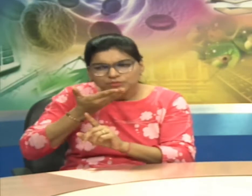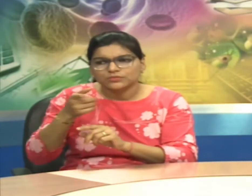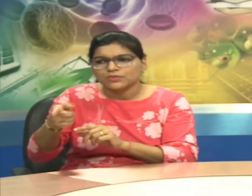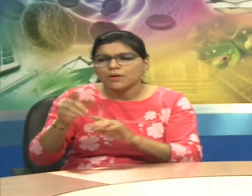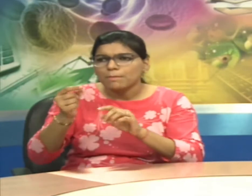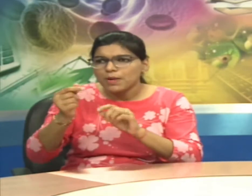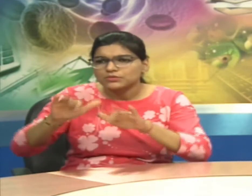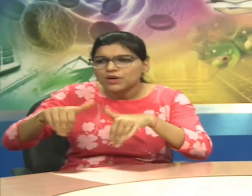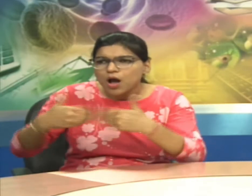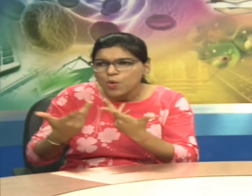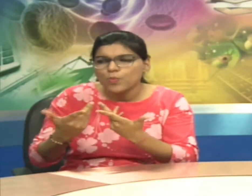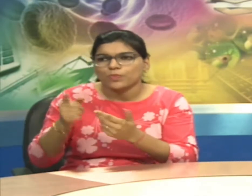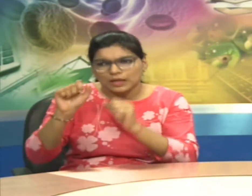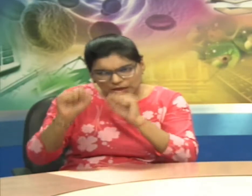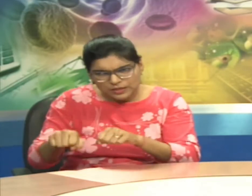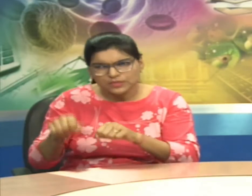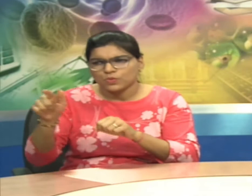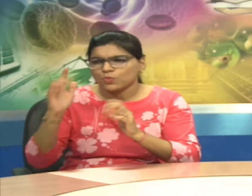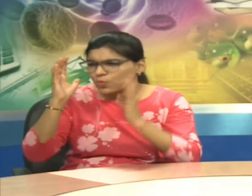and they will